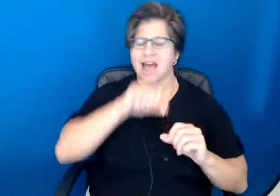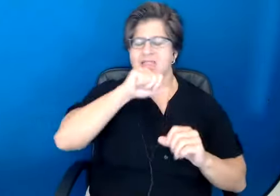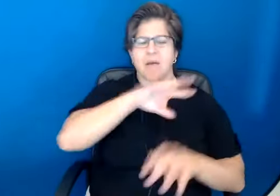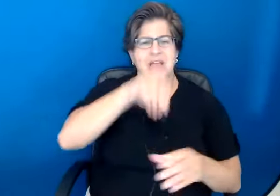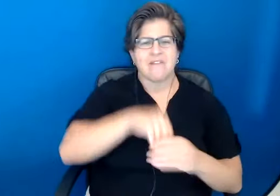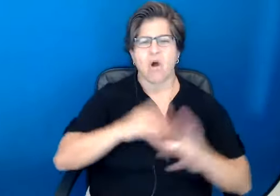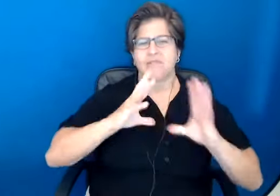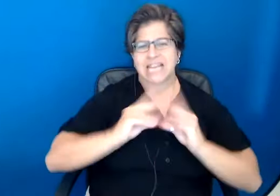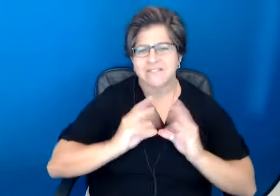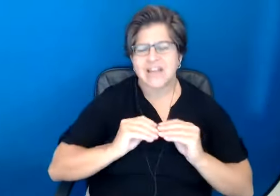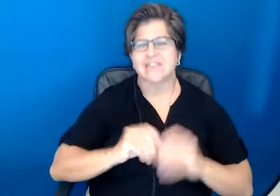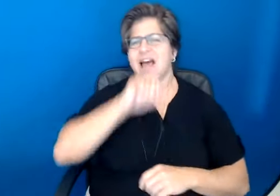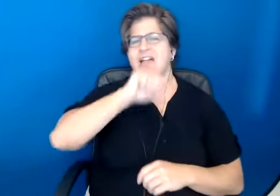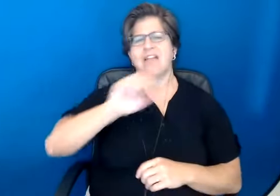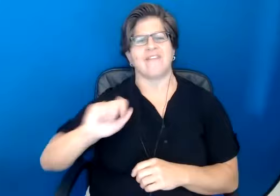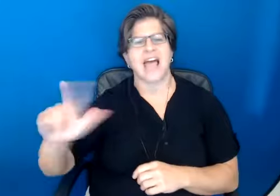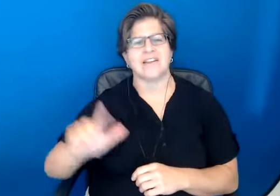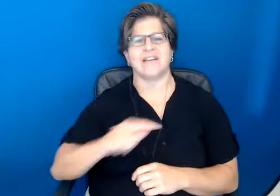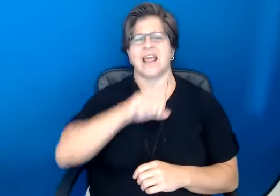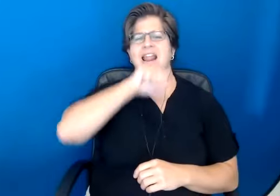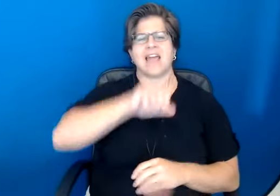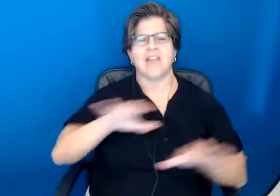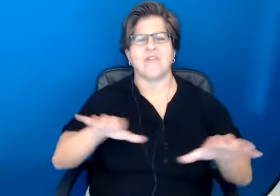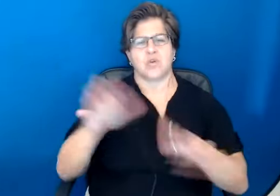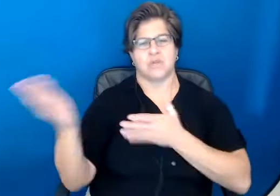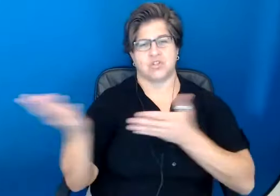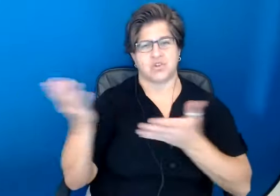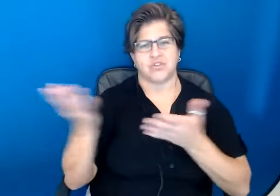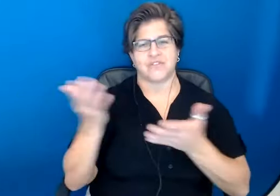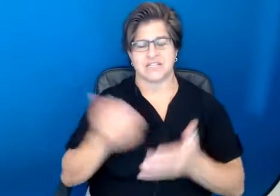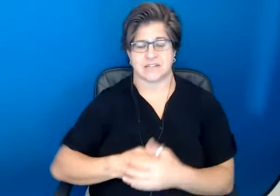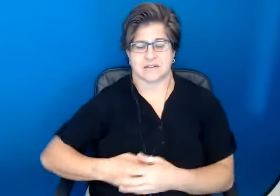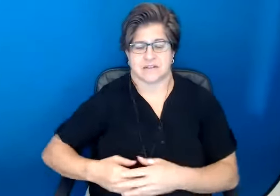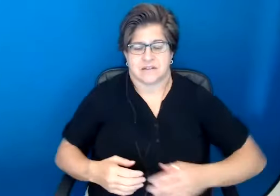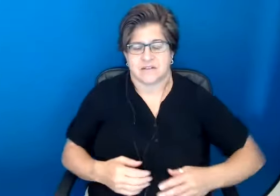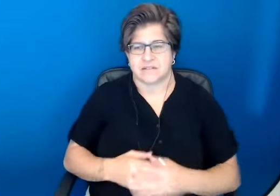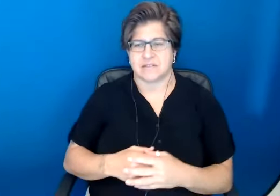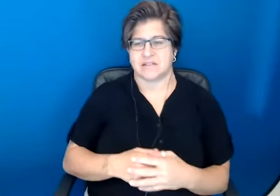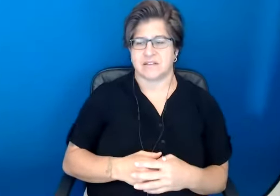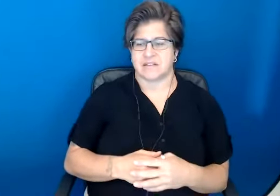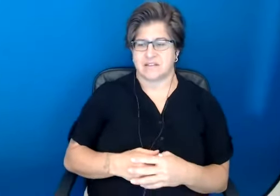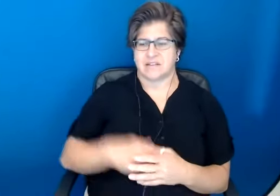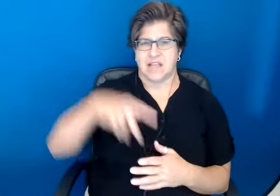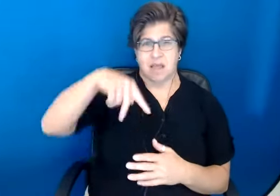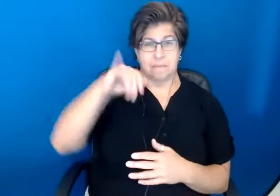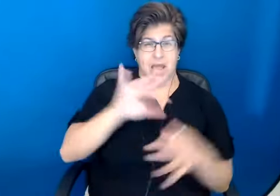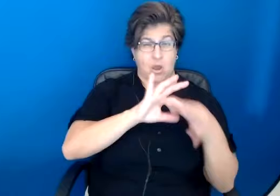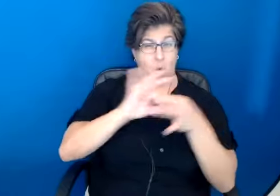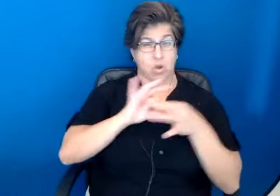About 2 minutes, Ray. 2-3 minutes. So I hope I've covered. There's nothing that I've said. I've got a wee pile of notes here, and there's nothing that I've said